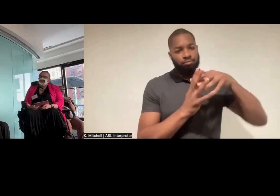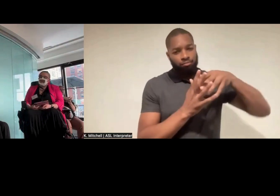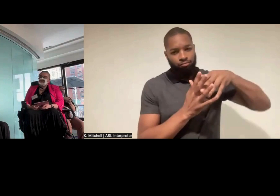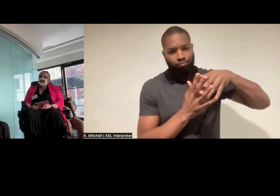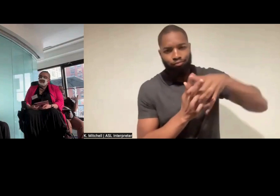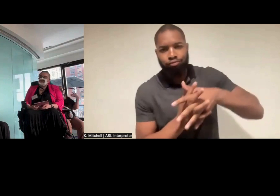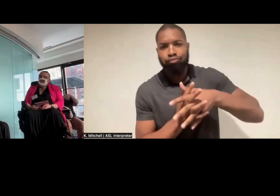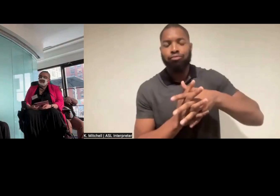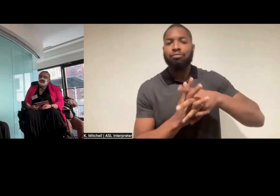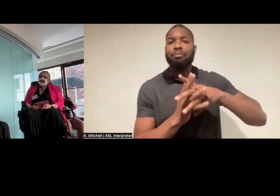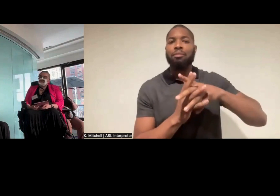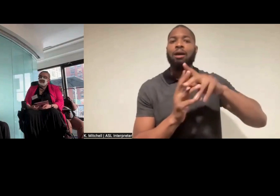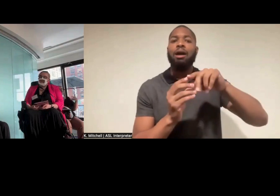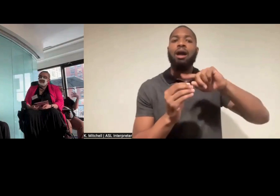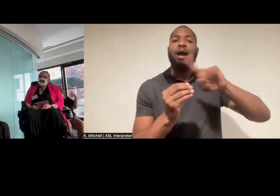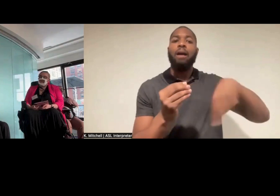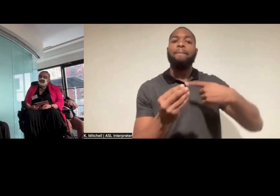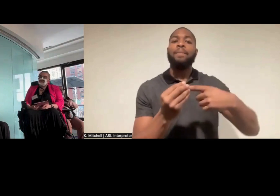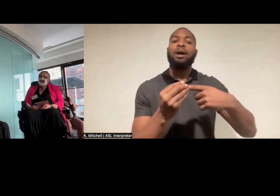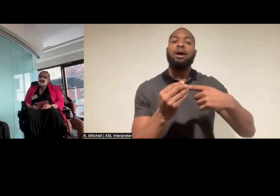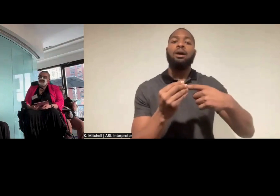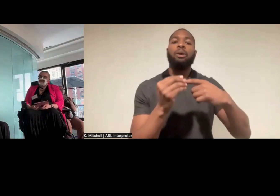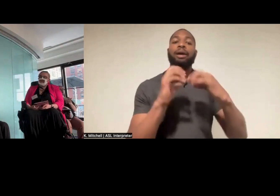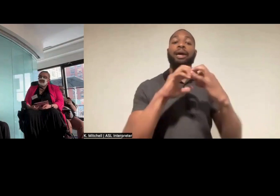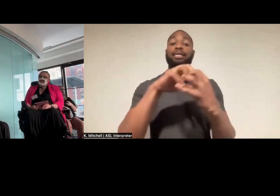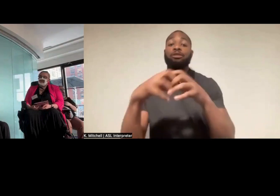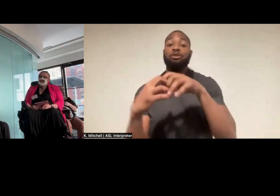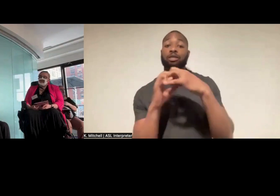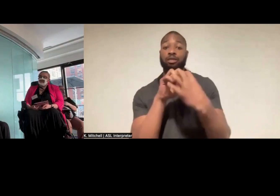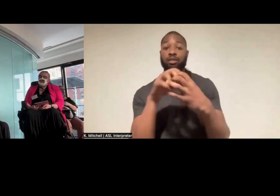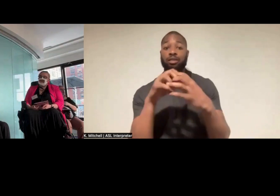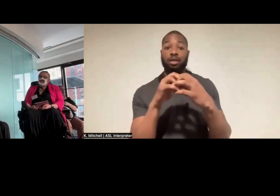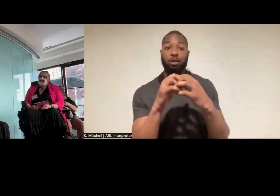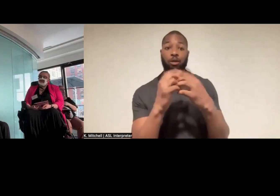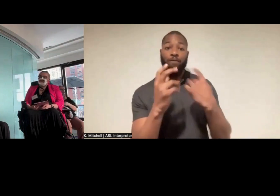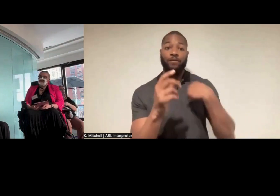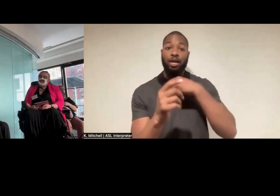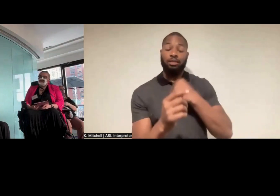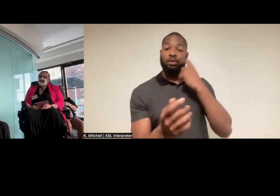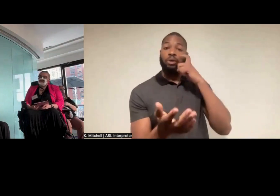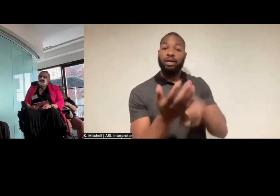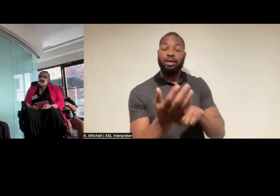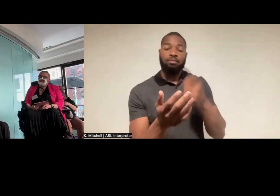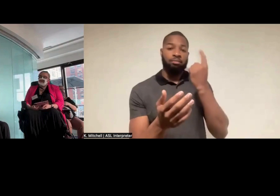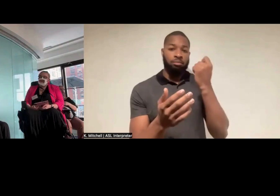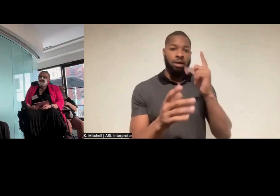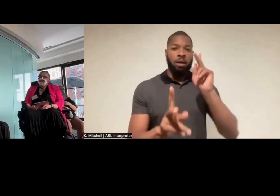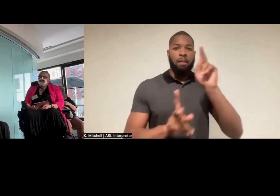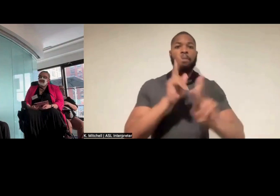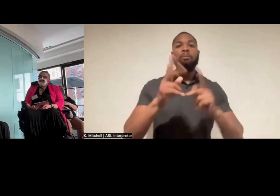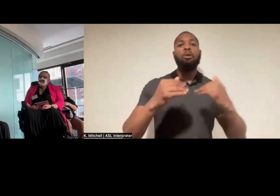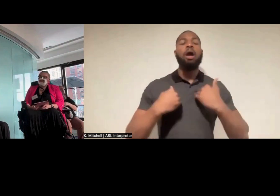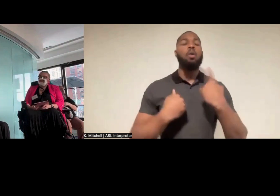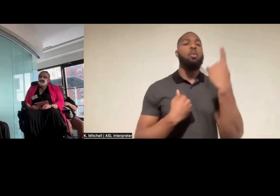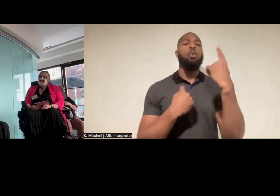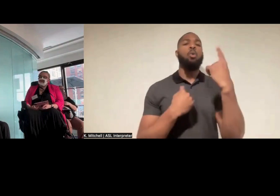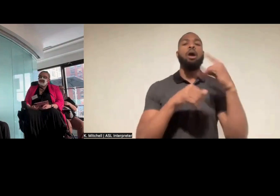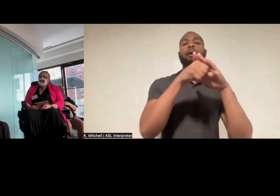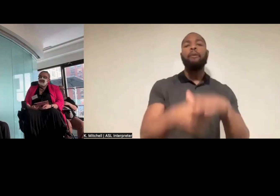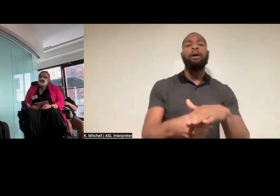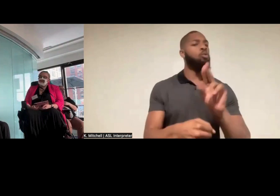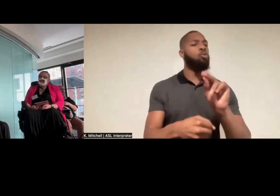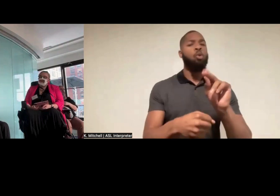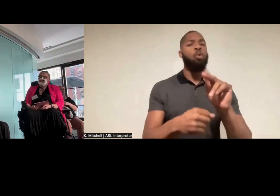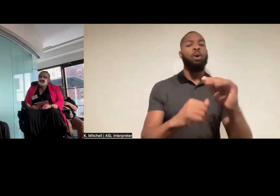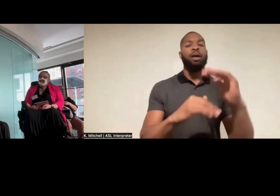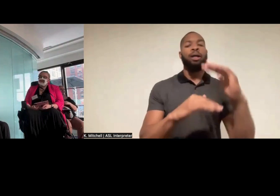integrates the concept of intersectionality, recognizing that people experience layers of oppression. Queer